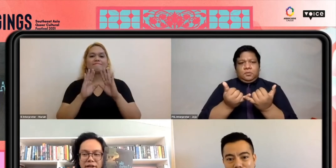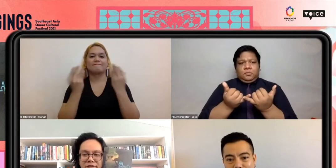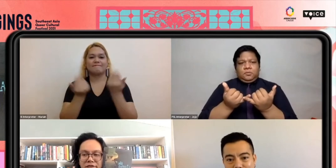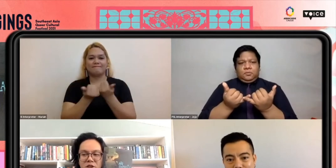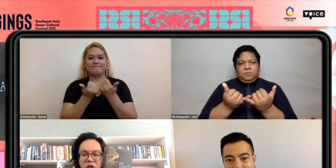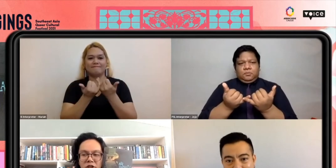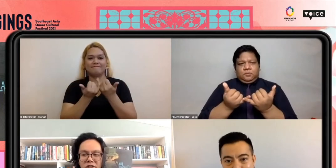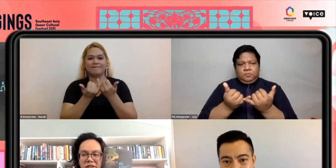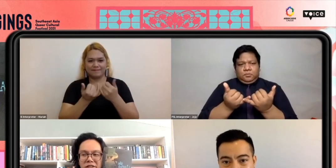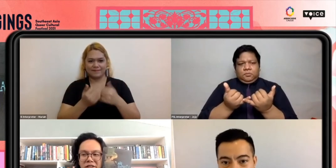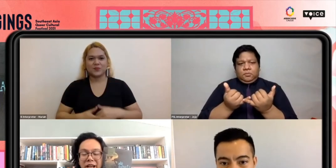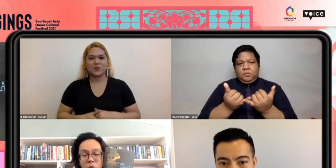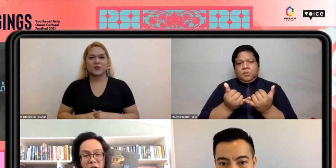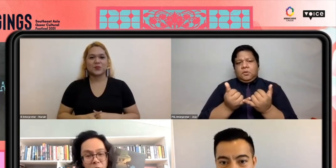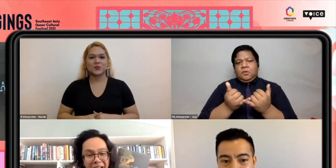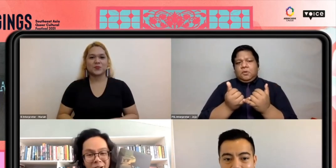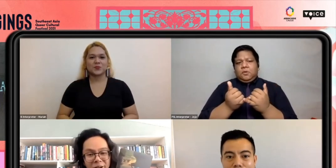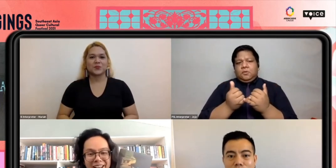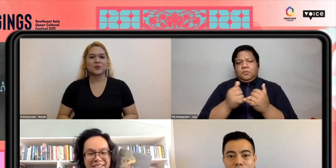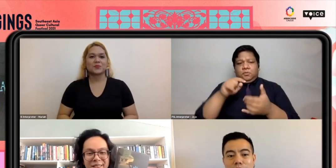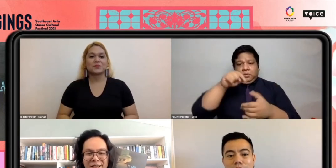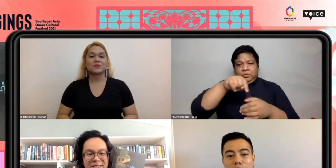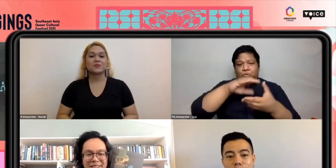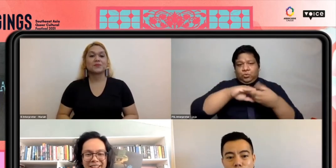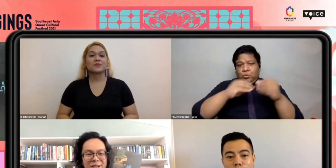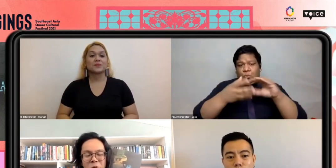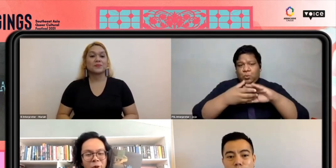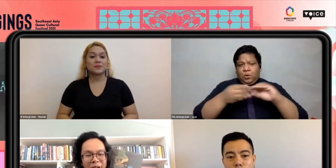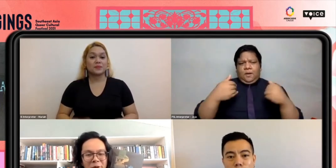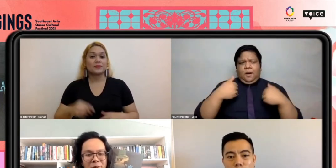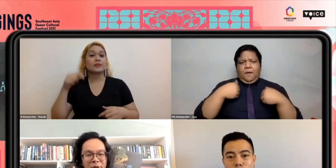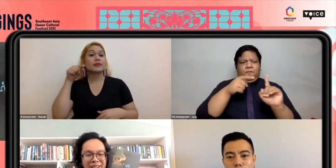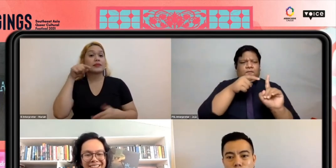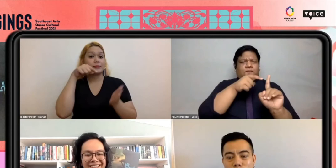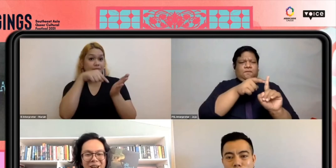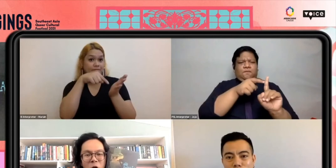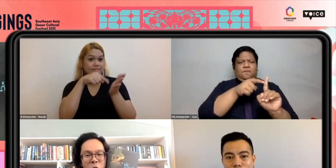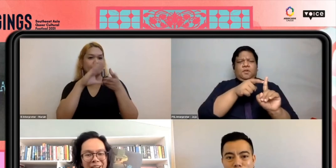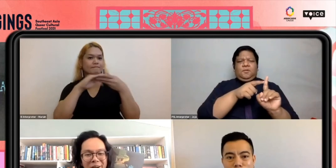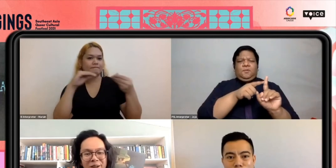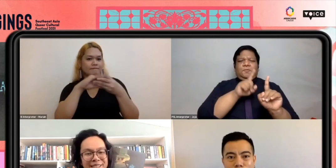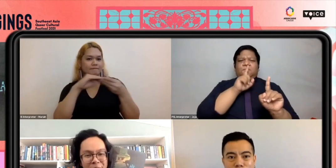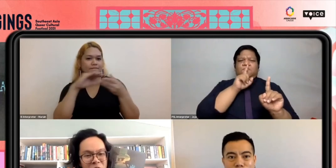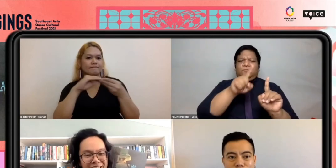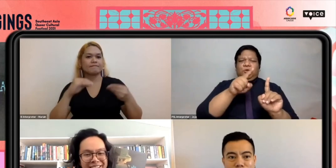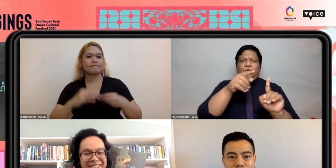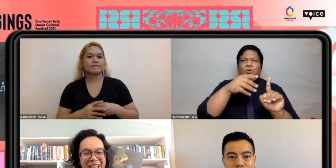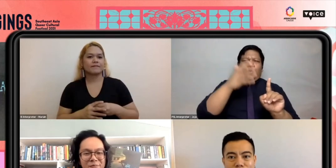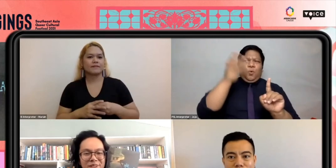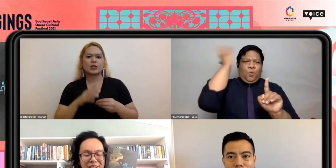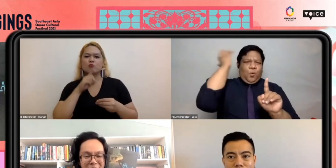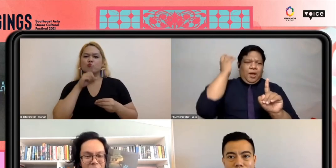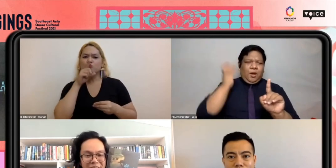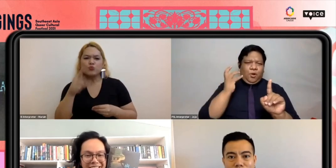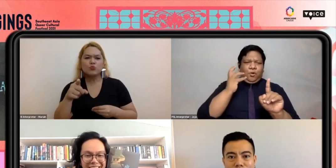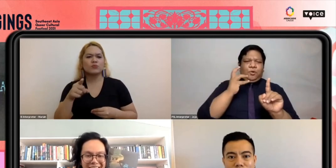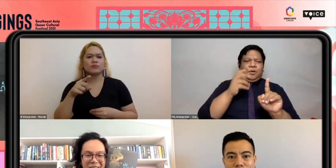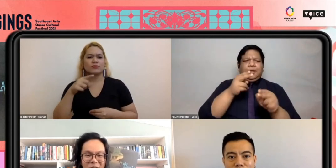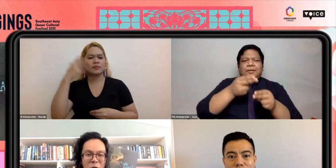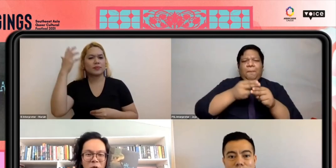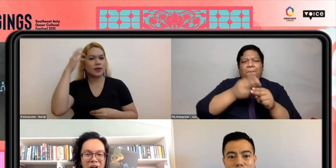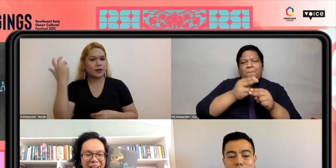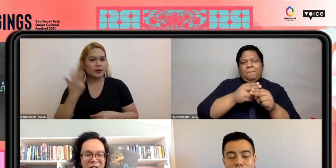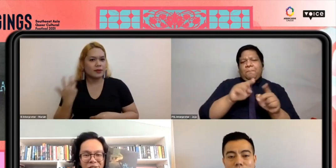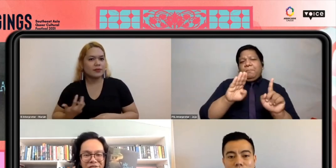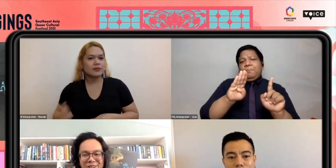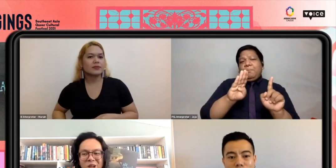the stories feature like one protagonist, this like super intrepid queer receptionist named Bree,